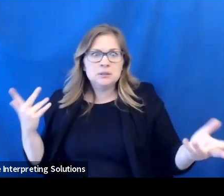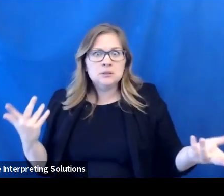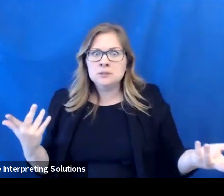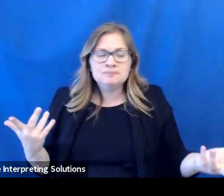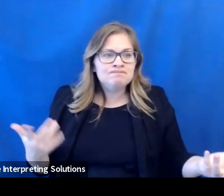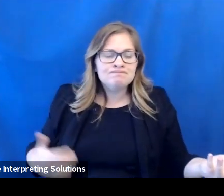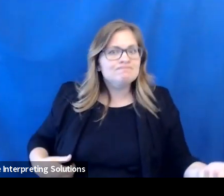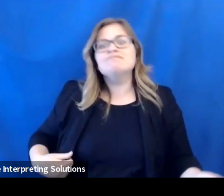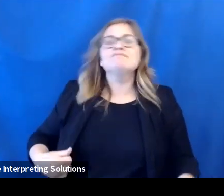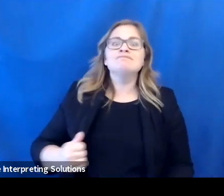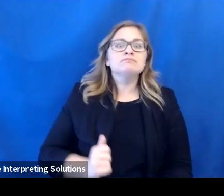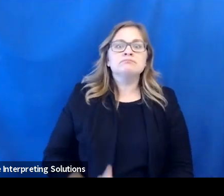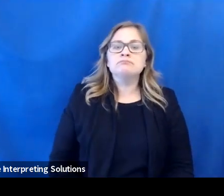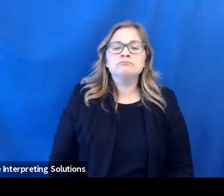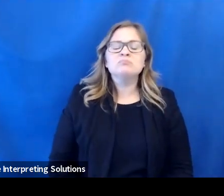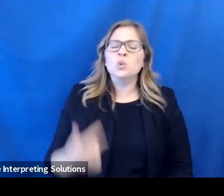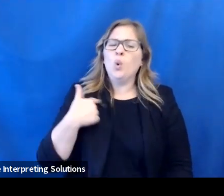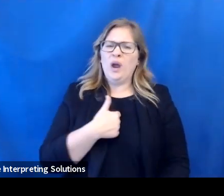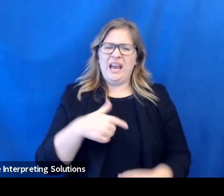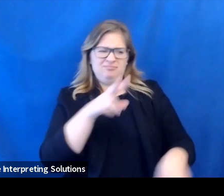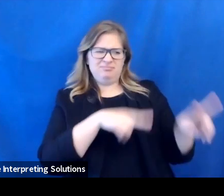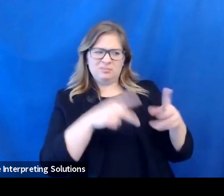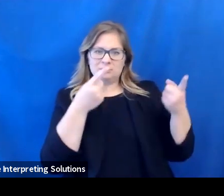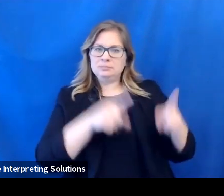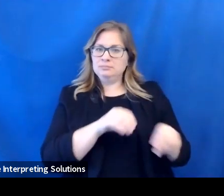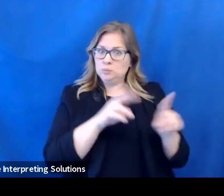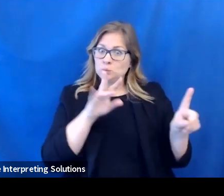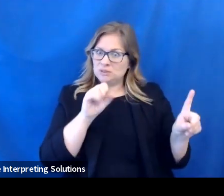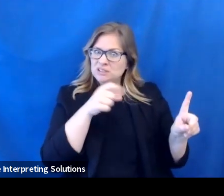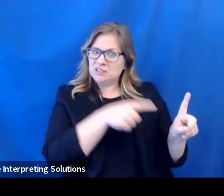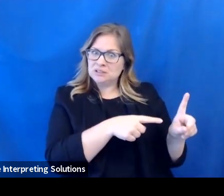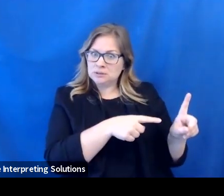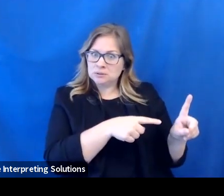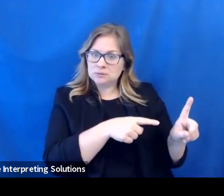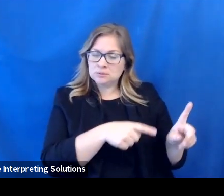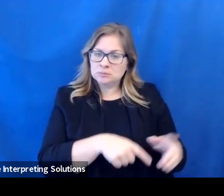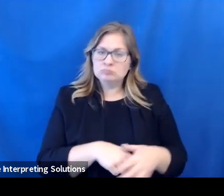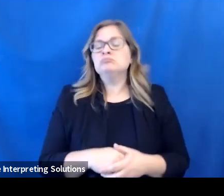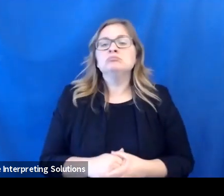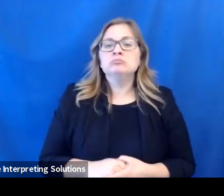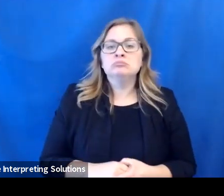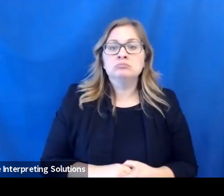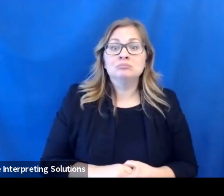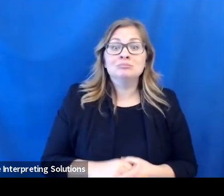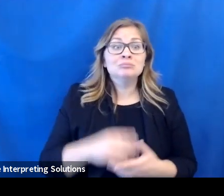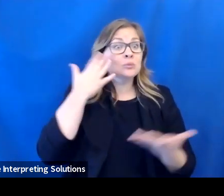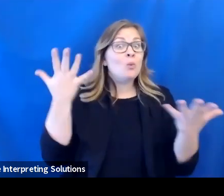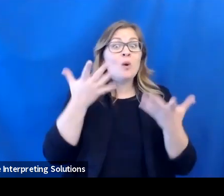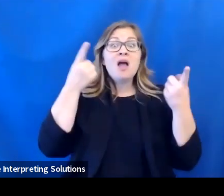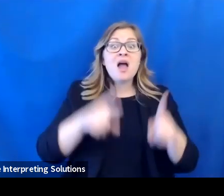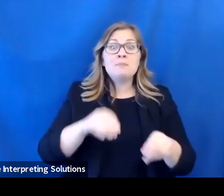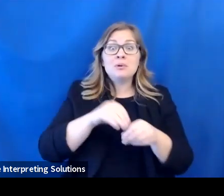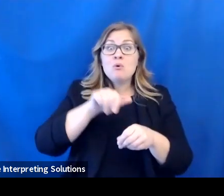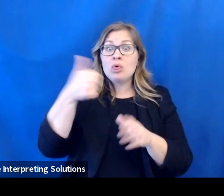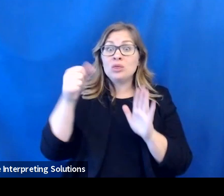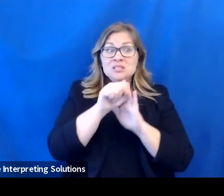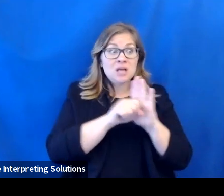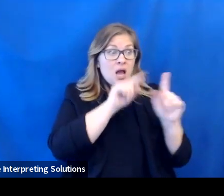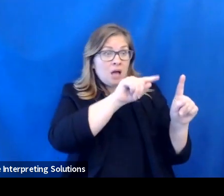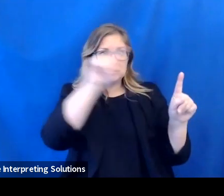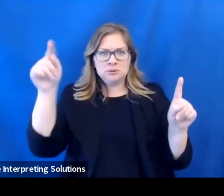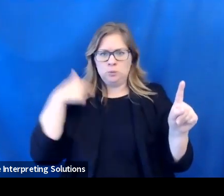will, again, we have the advantage of other states did it first. And that is one of the things we're